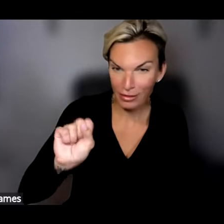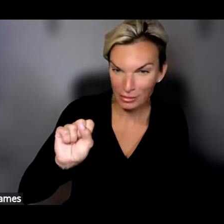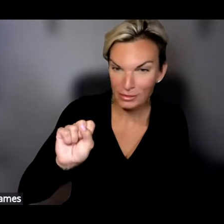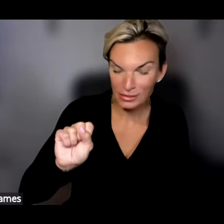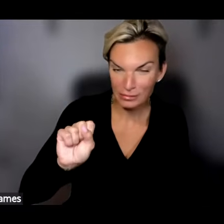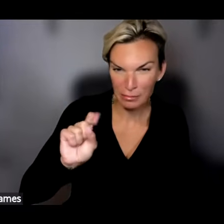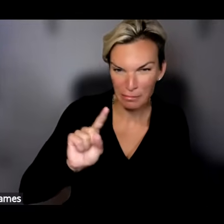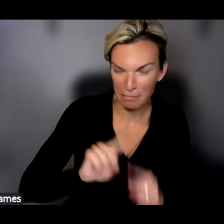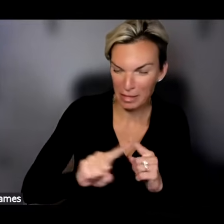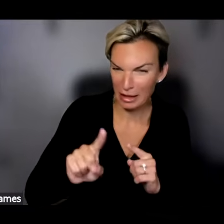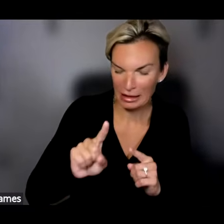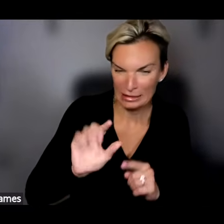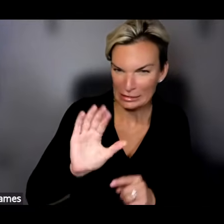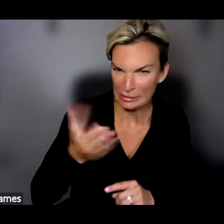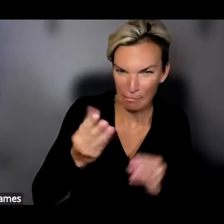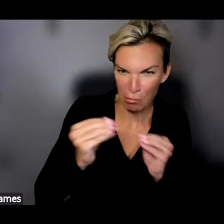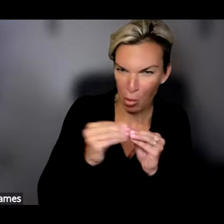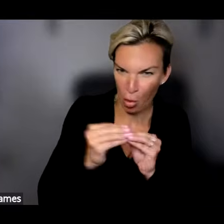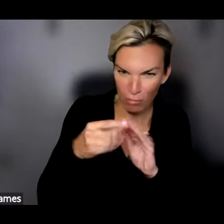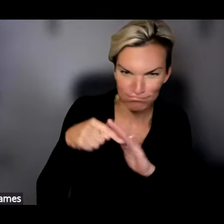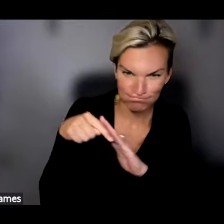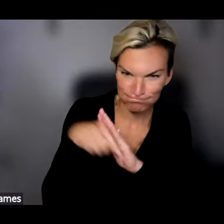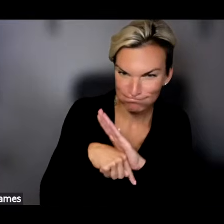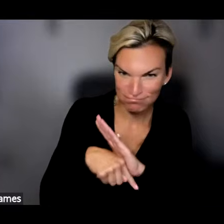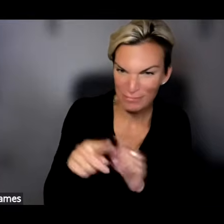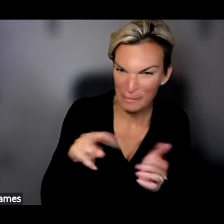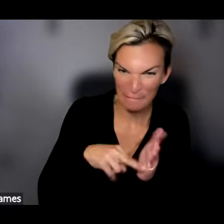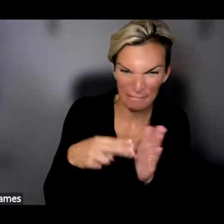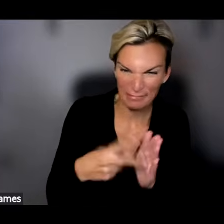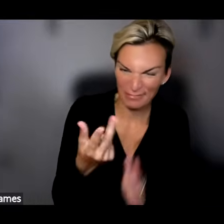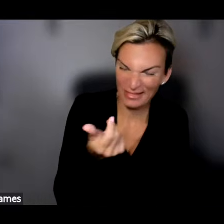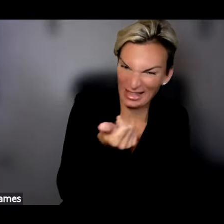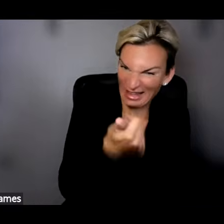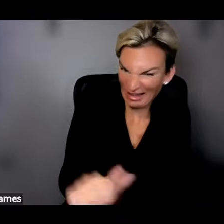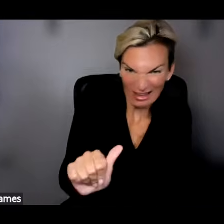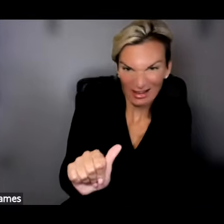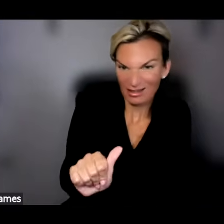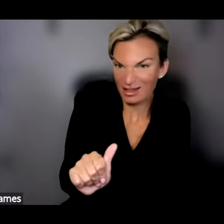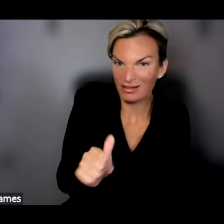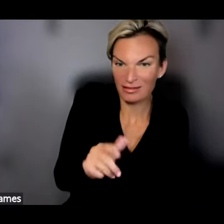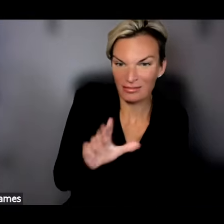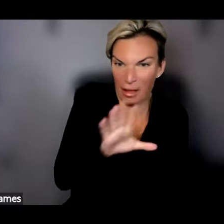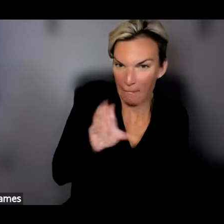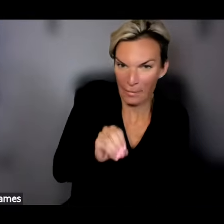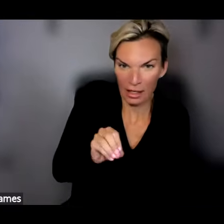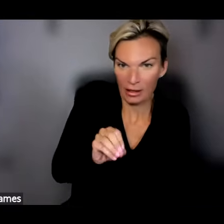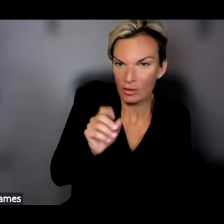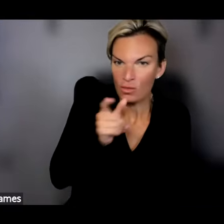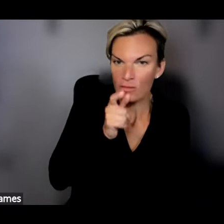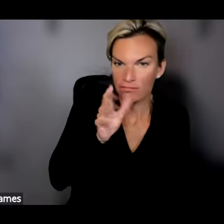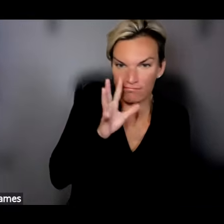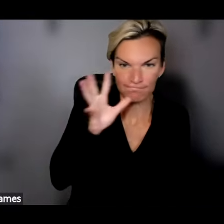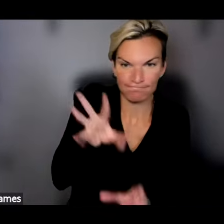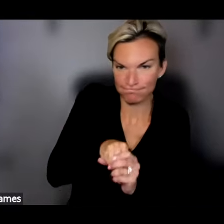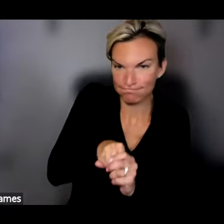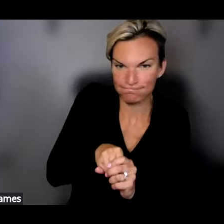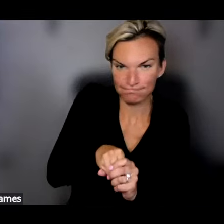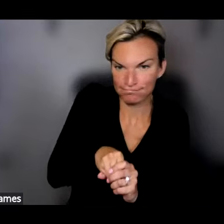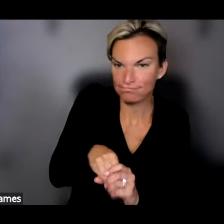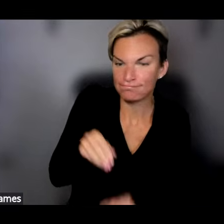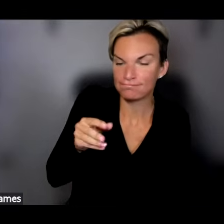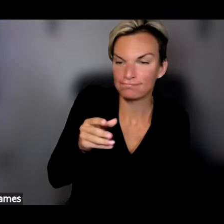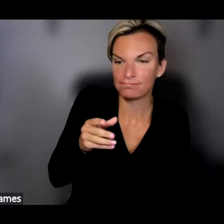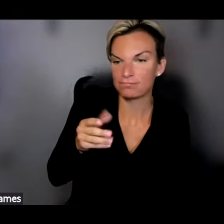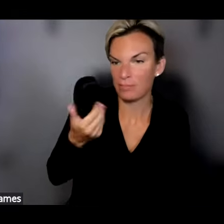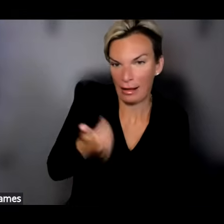that, right? This also involved any company at all that's dealing with the state of Michigan for more than $250,000.